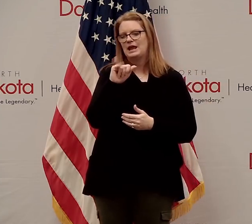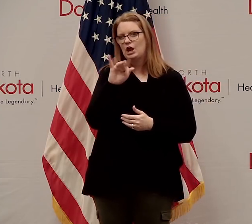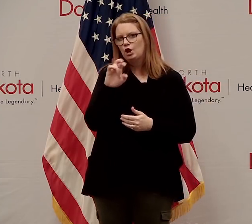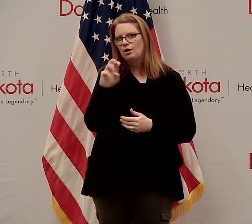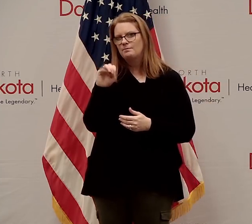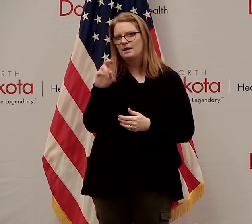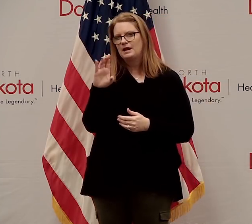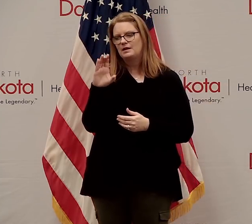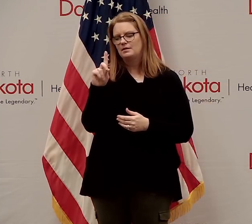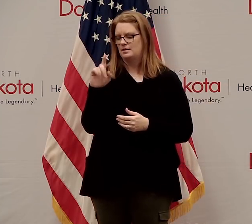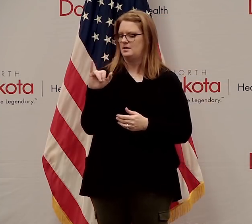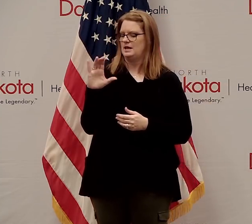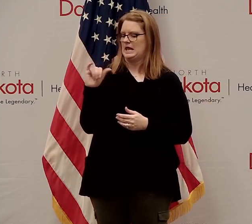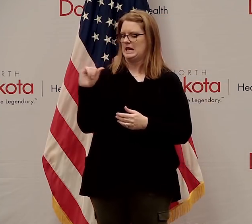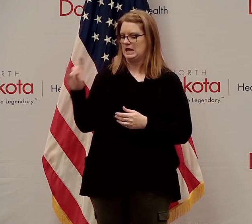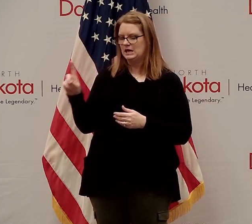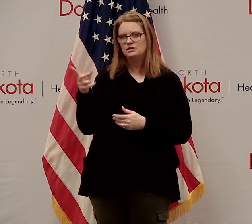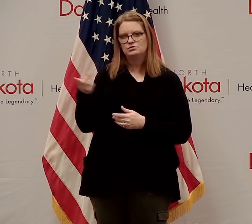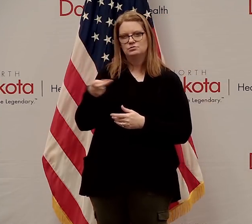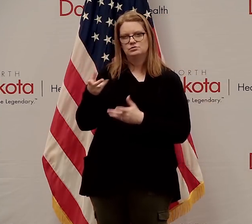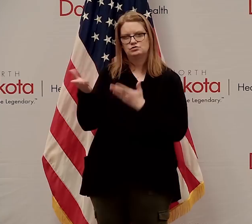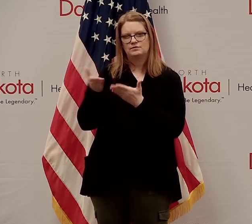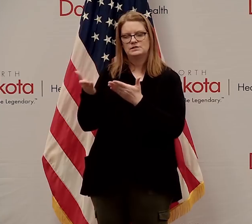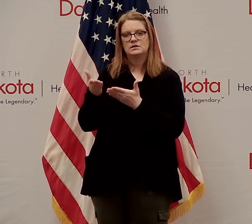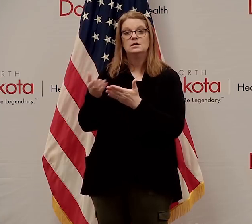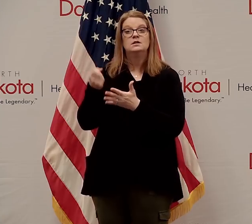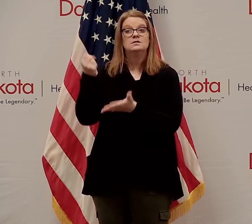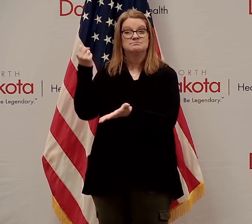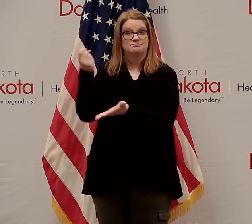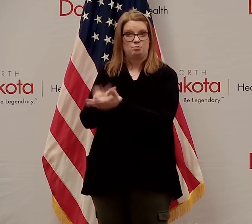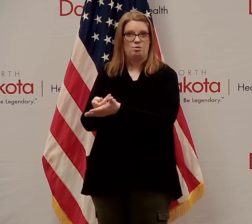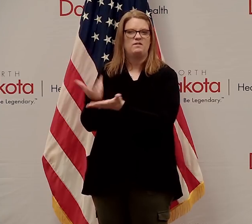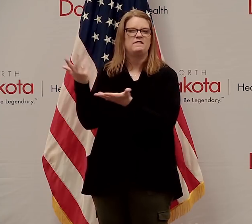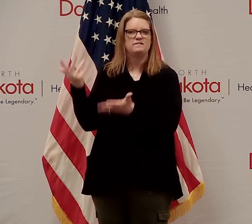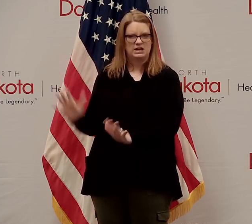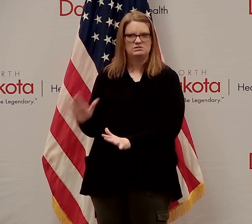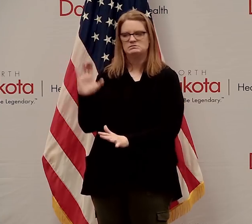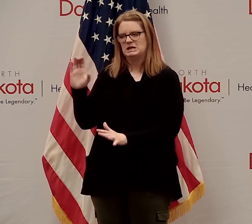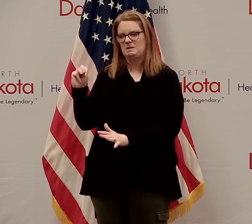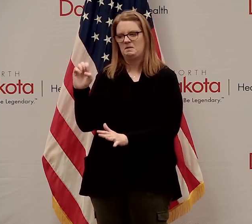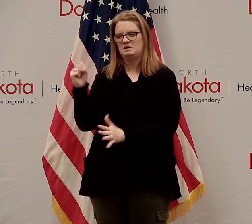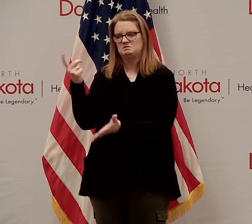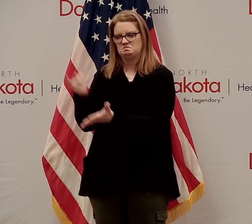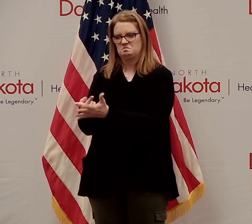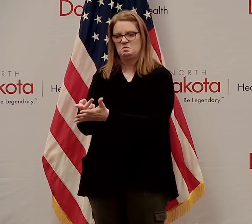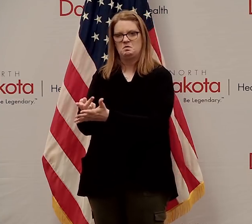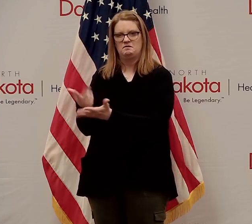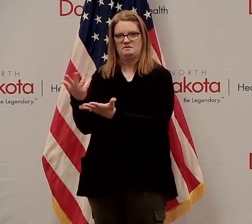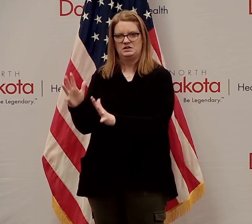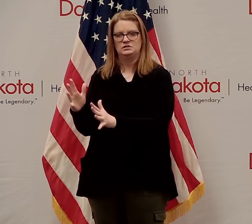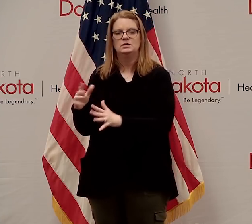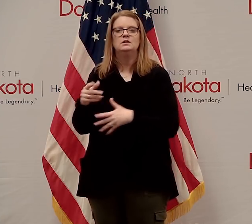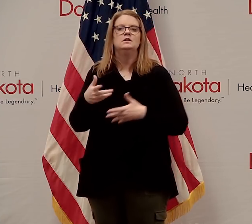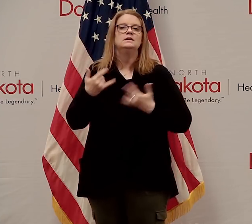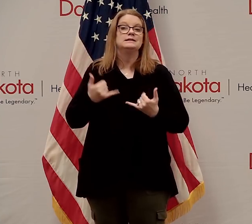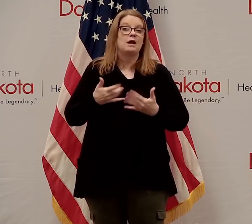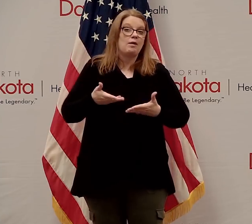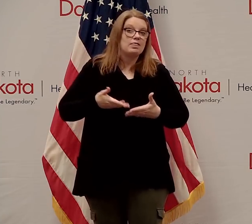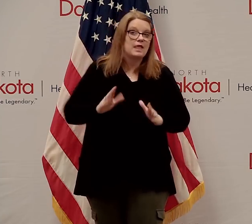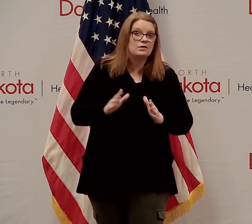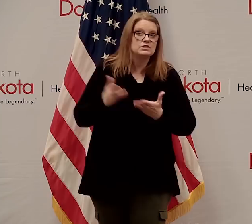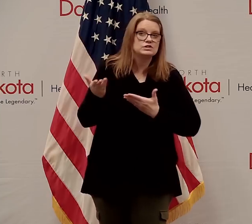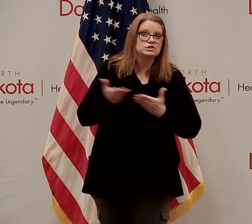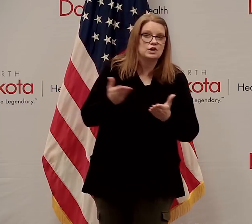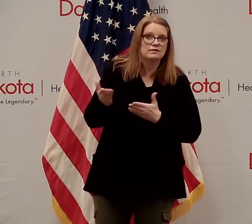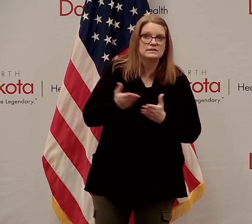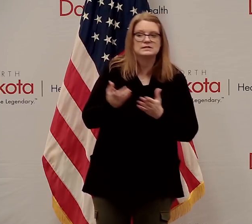Services. These requests were approved by CMS recently, and they allowed us to get services to